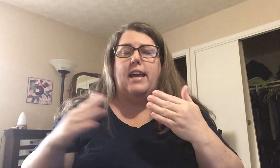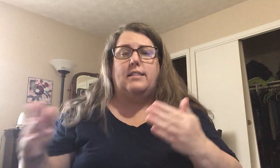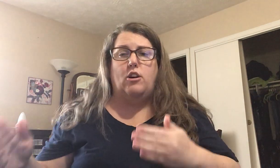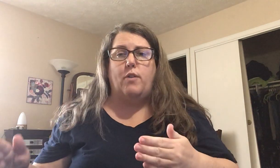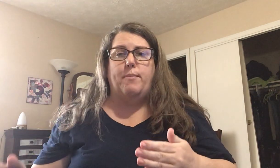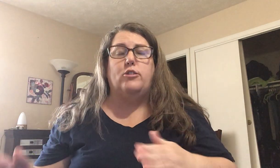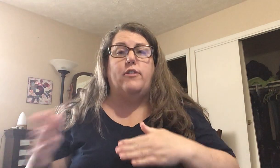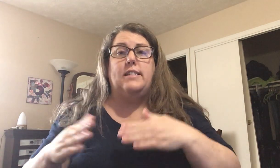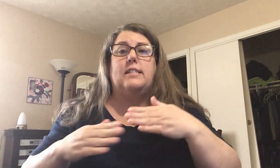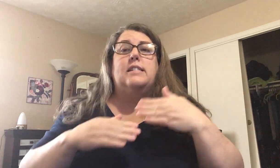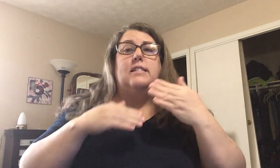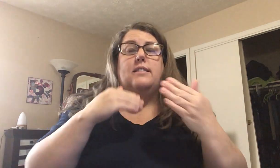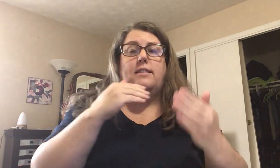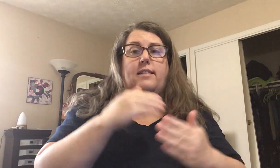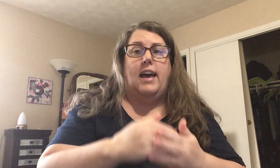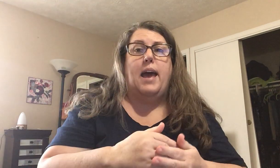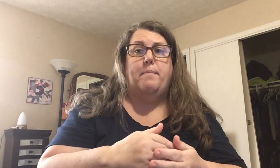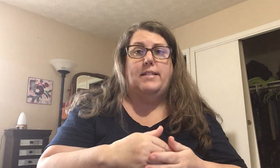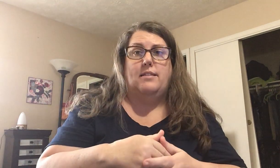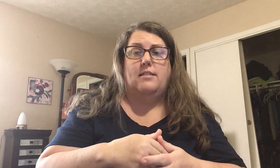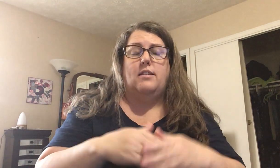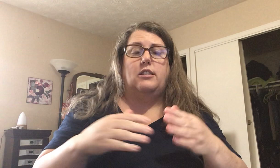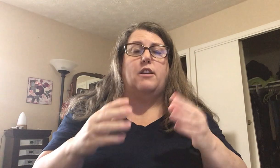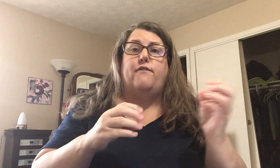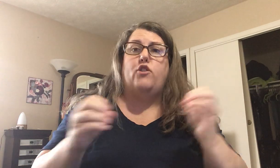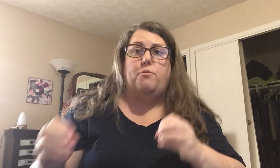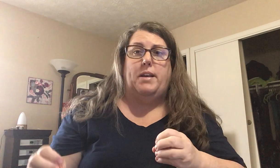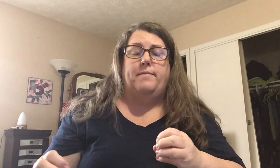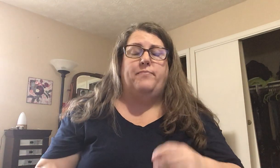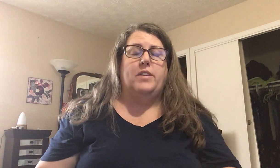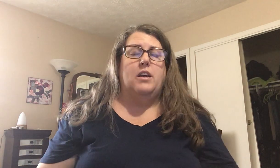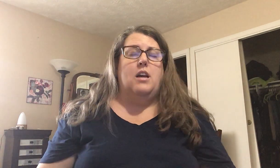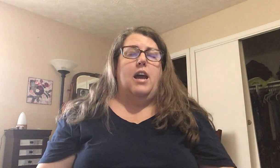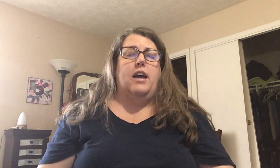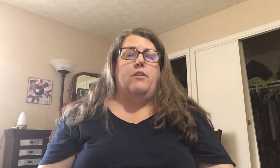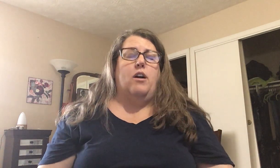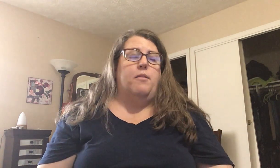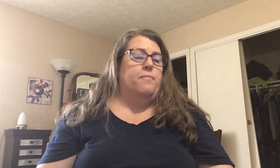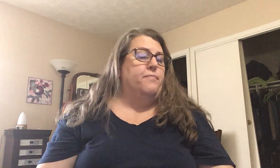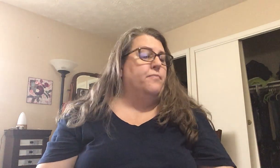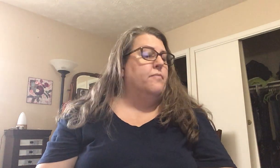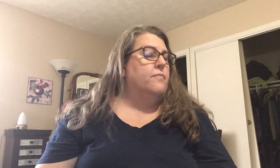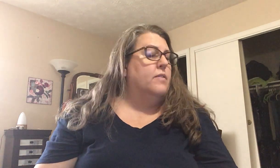ASL grammar, so that happens. It's confirming. And